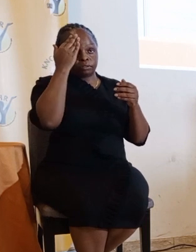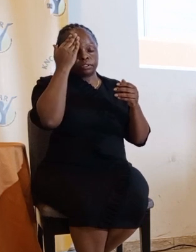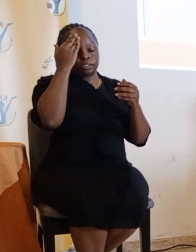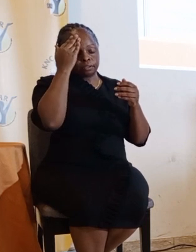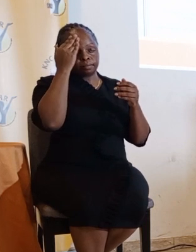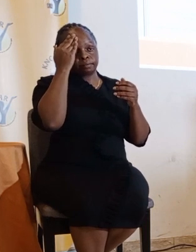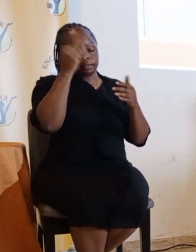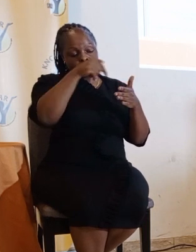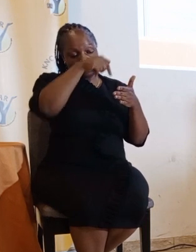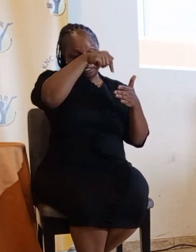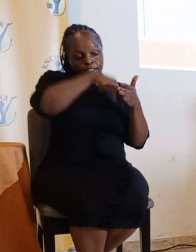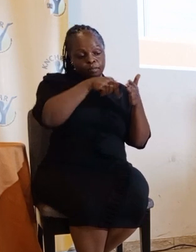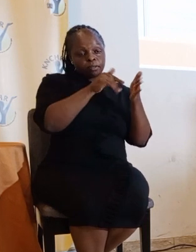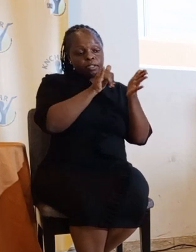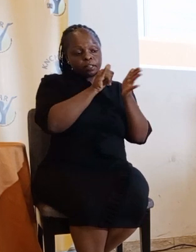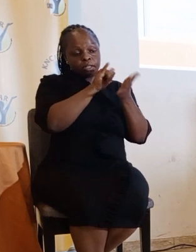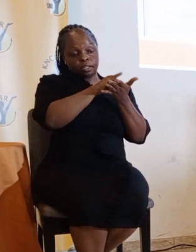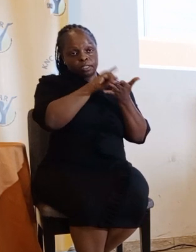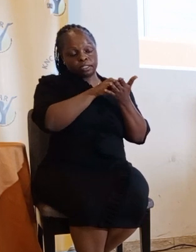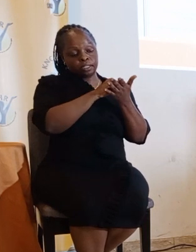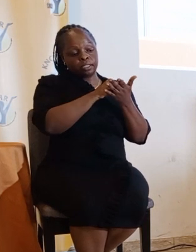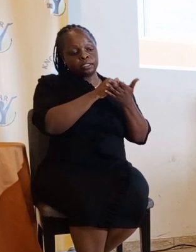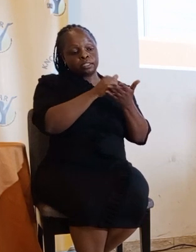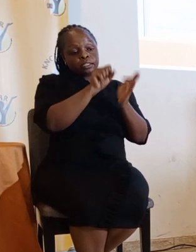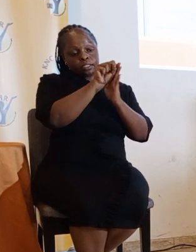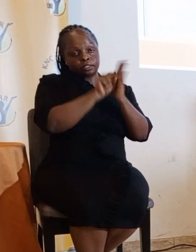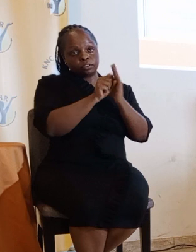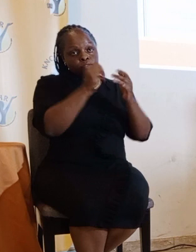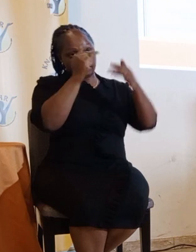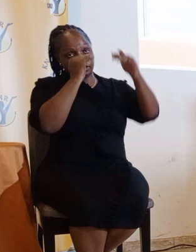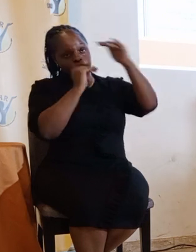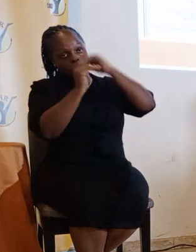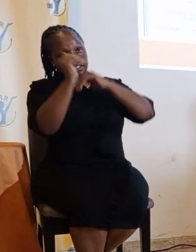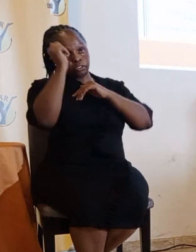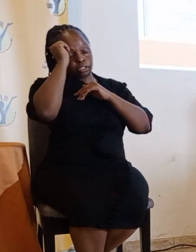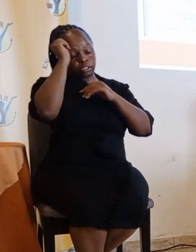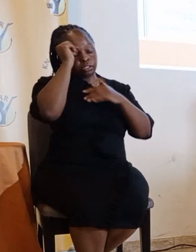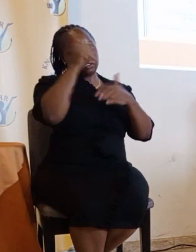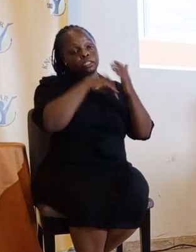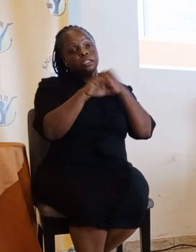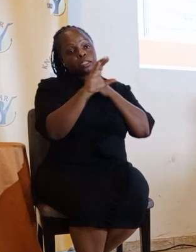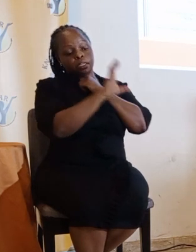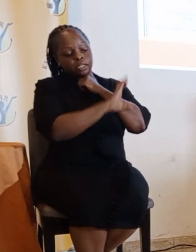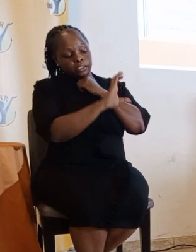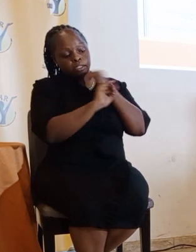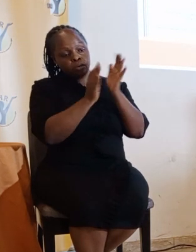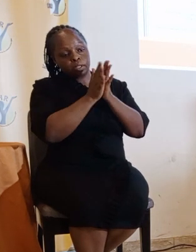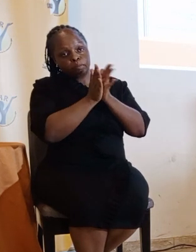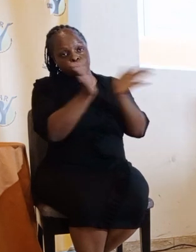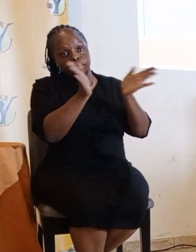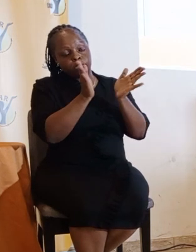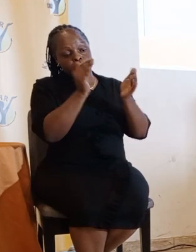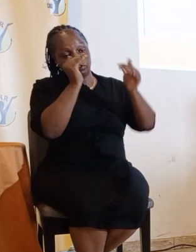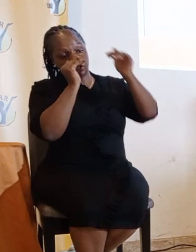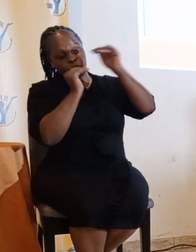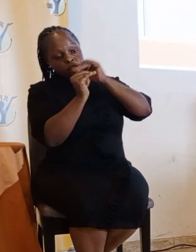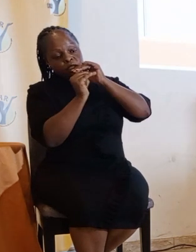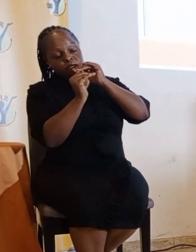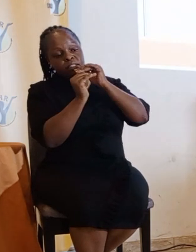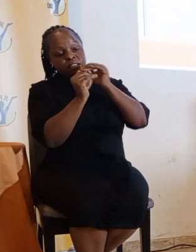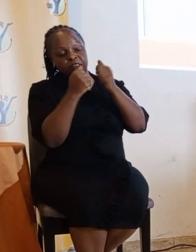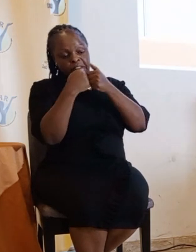concern the deplorable state of university education in the country, with public universities grappling